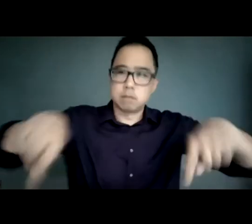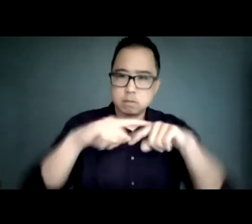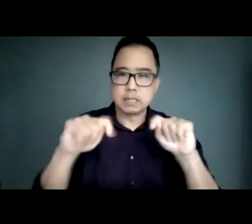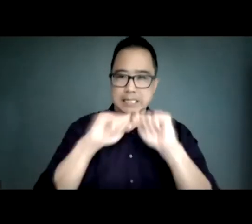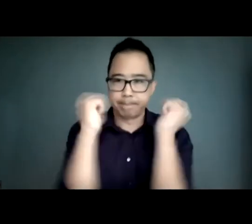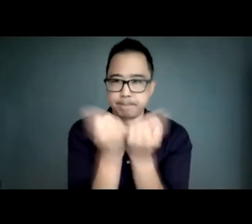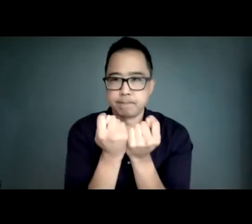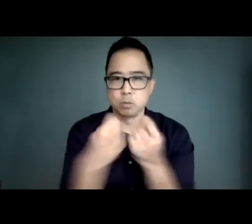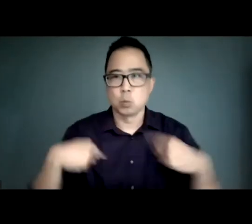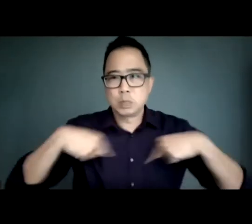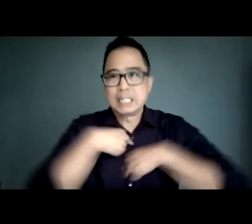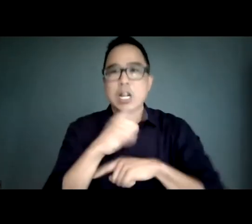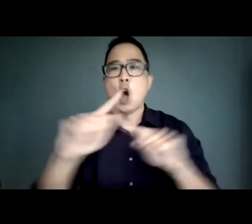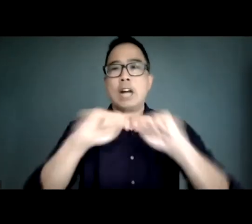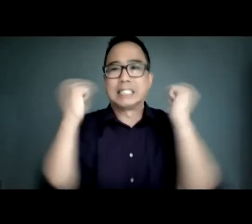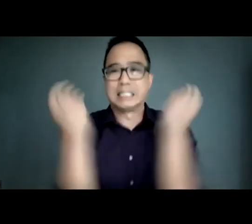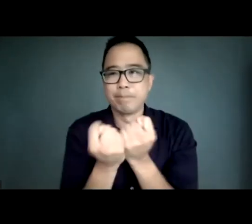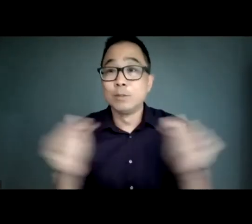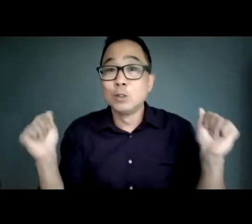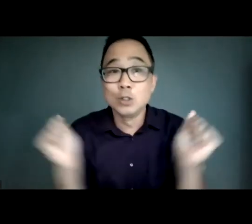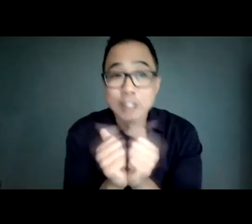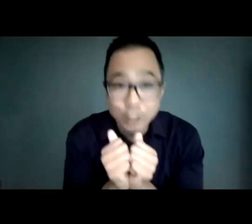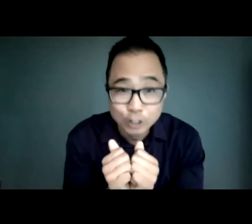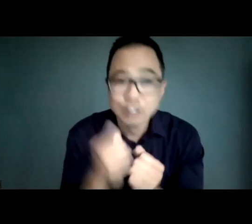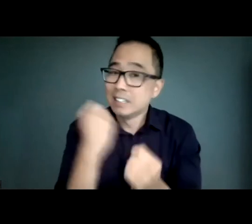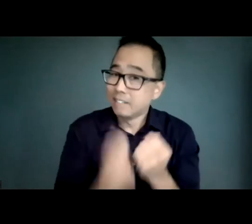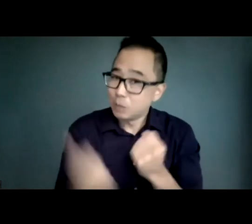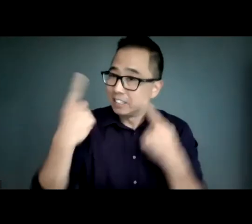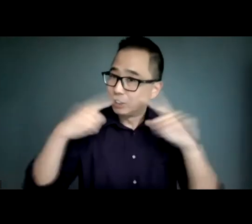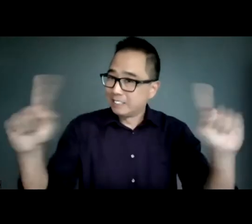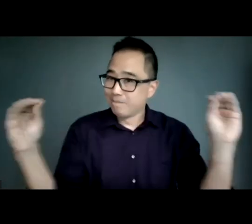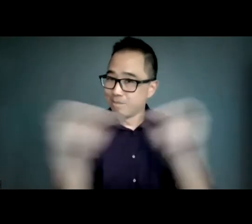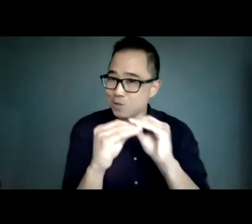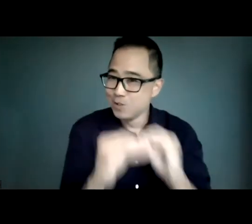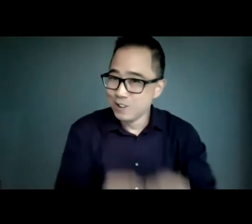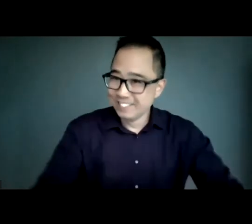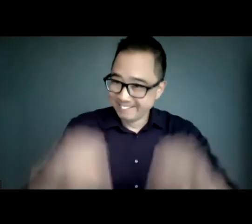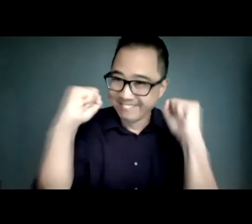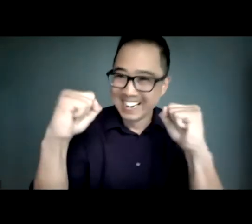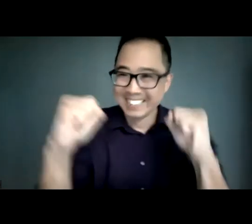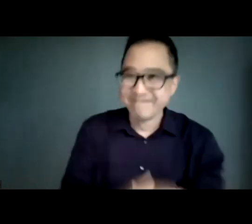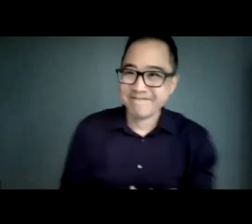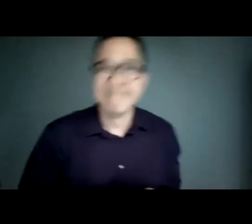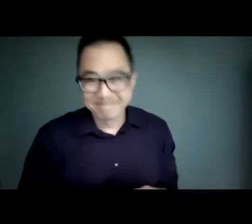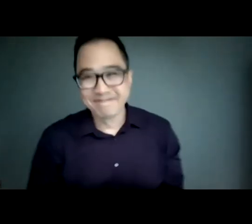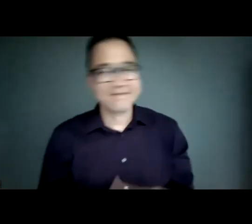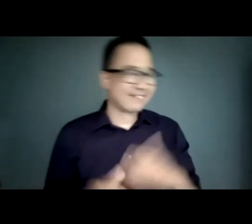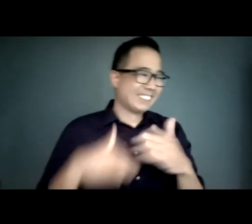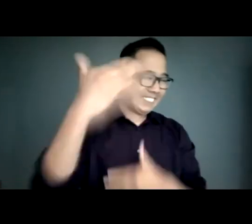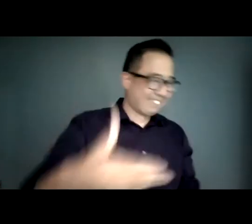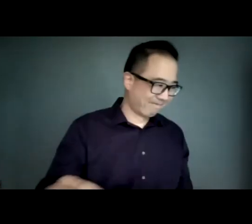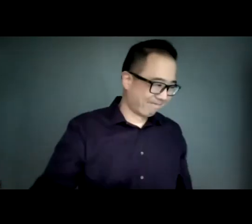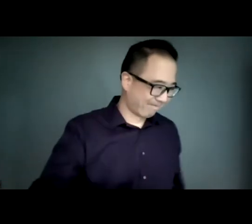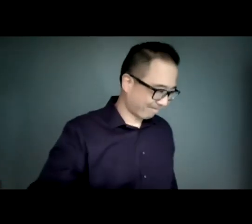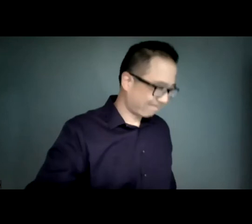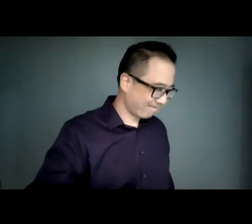So as we look to the future, we need to continue to recognize that we are a team in order for everyone to